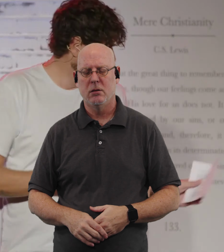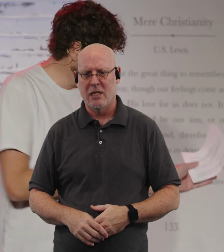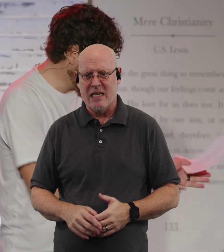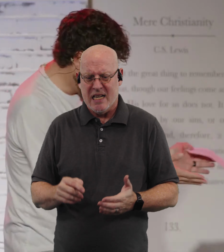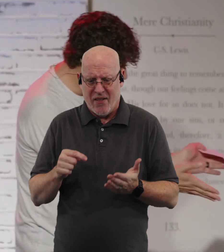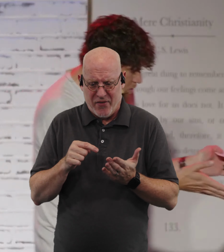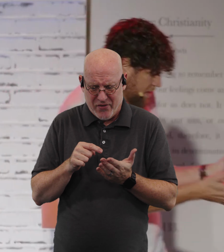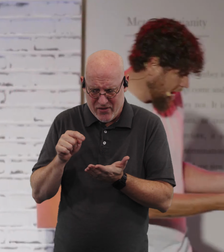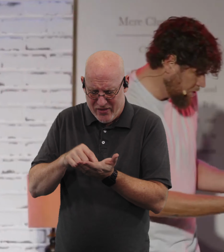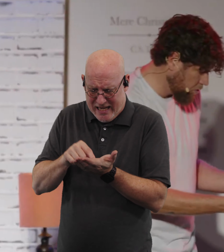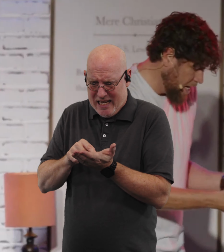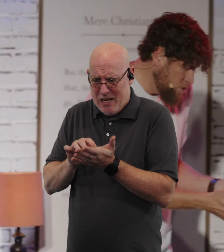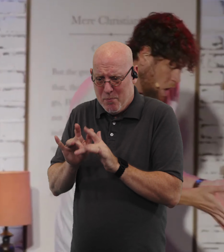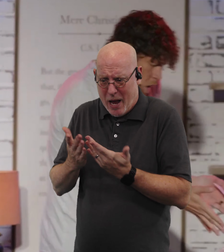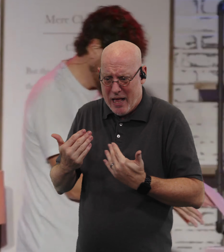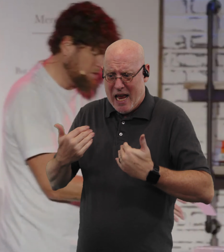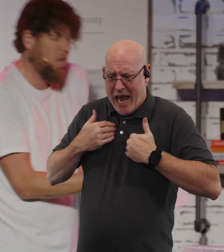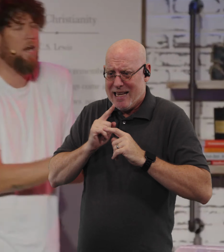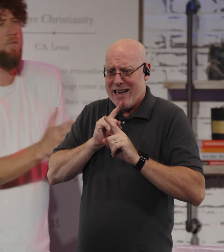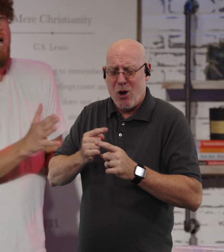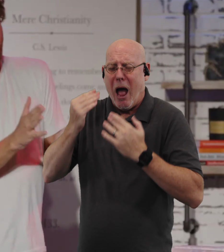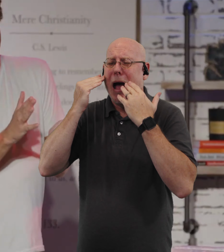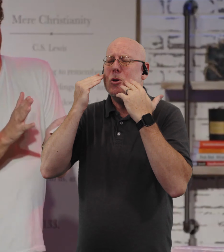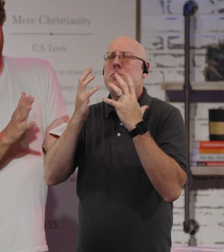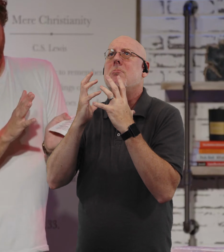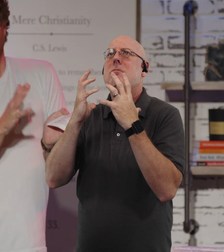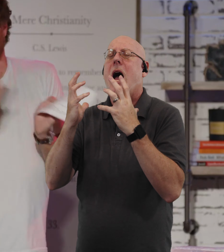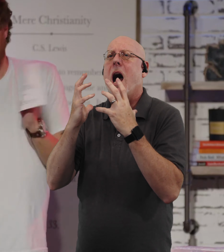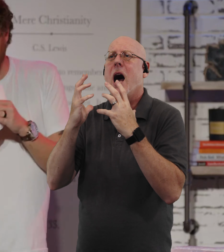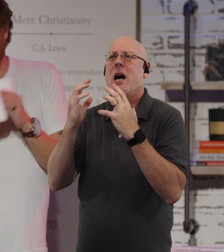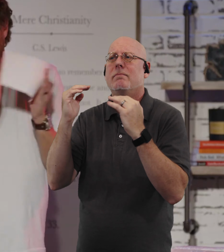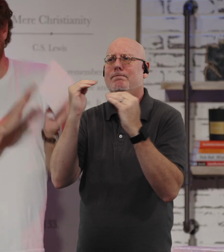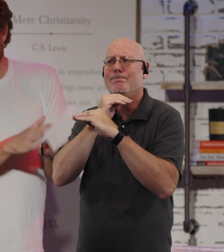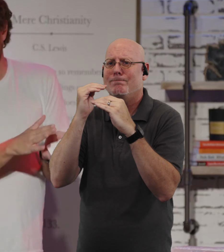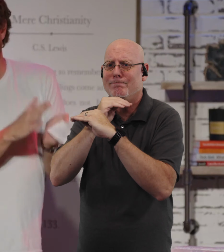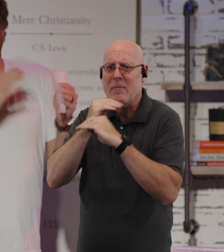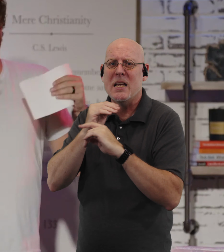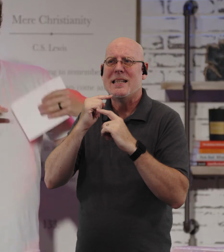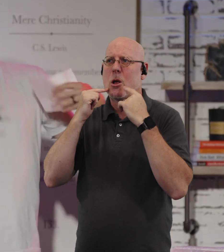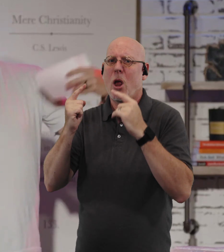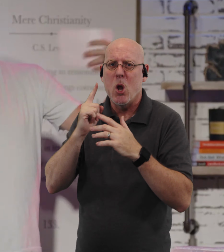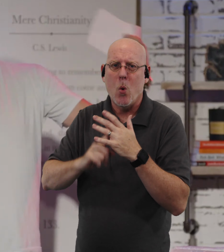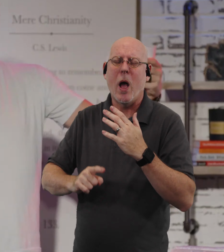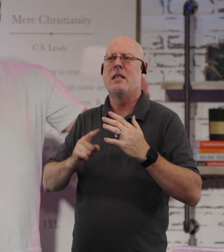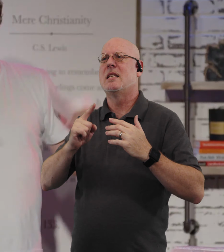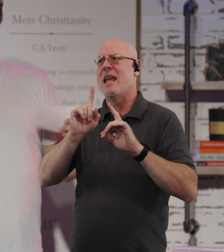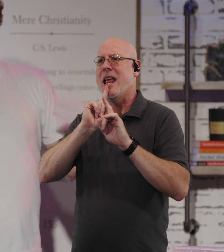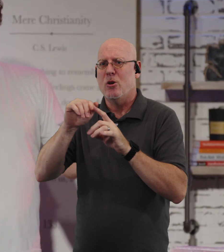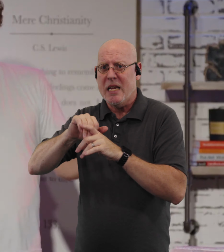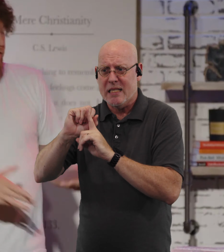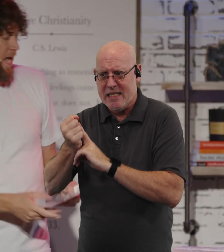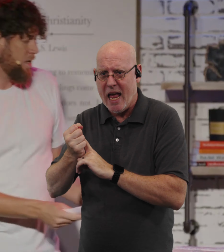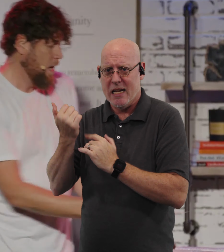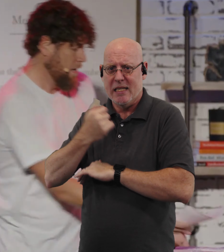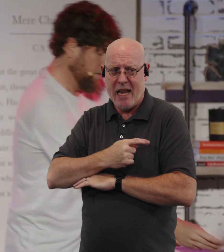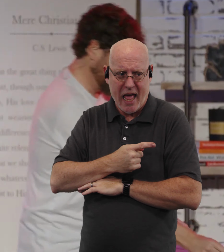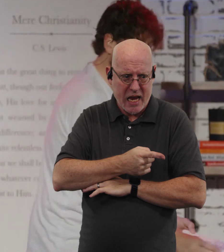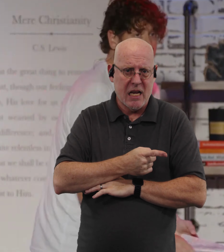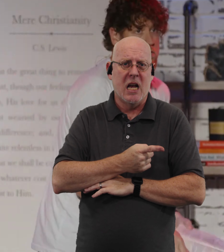Like, this holds the answers. I know that there's a lot of fallible declarations of what holds the answers in society